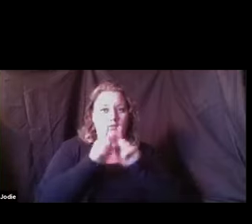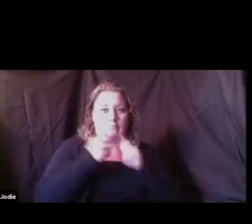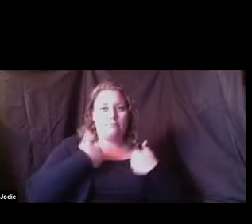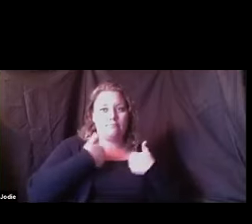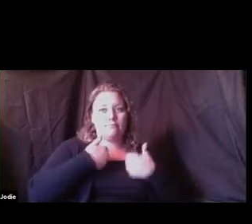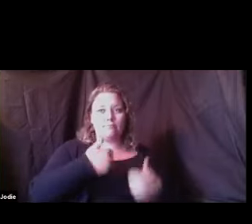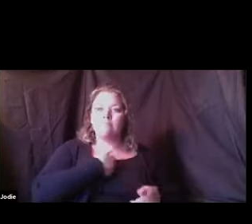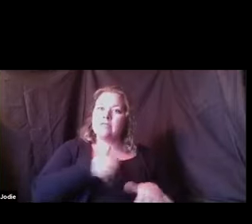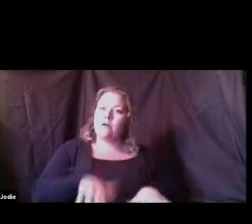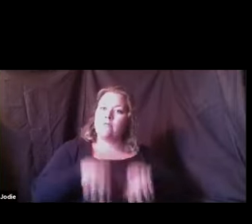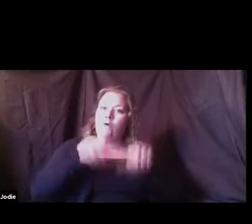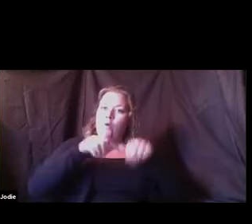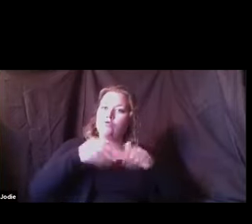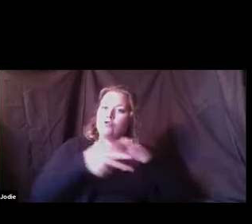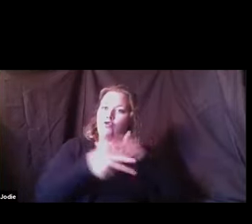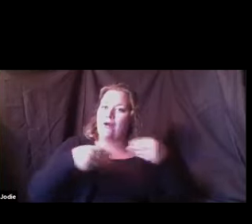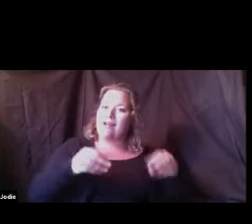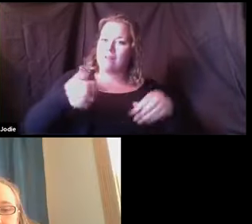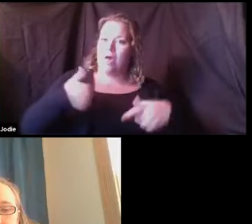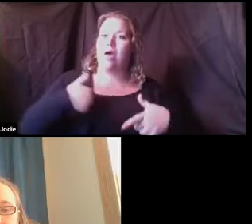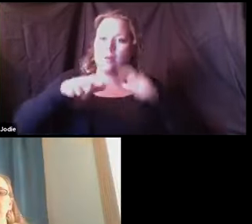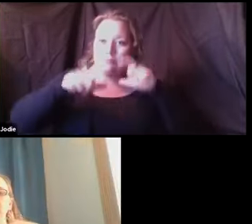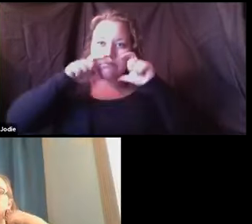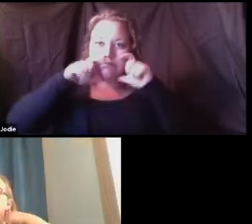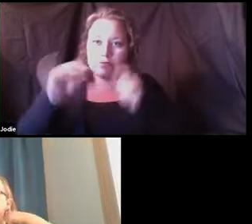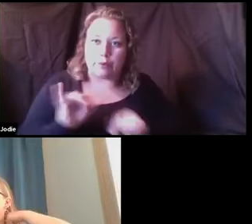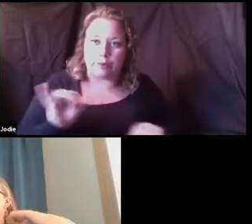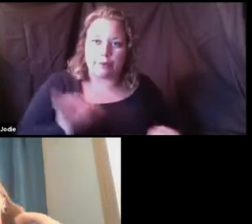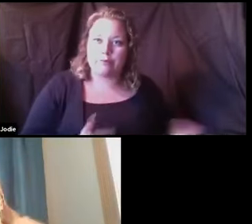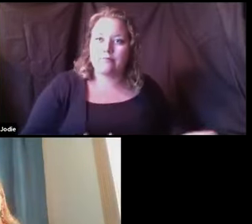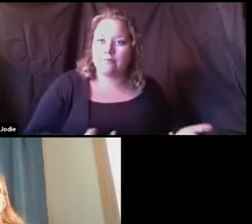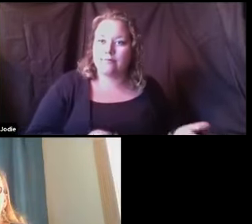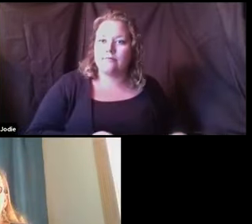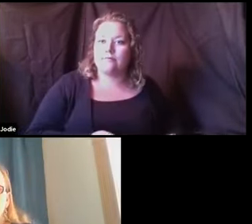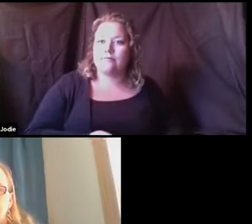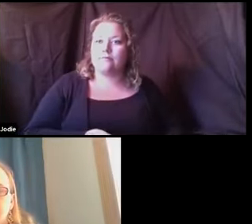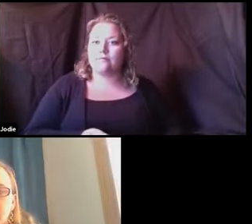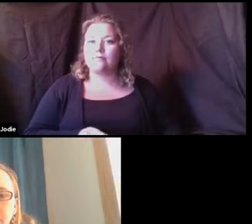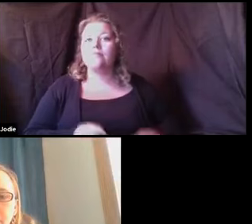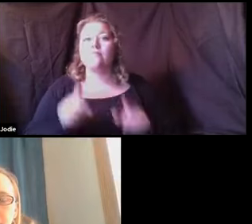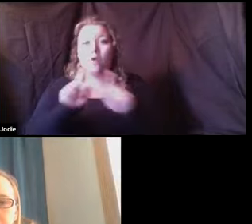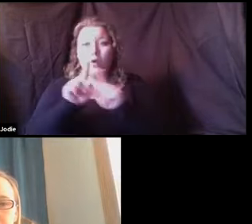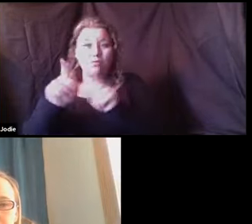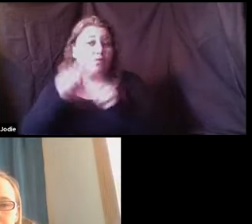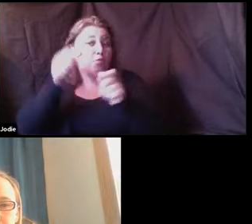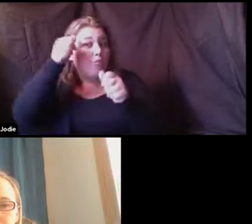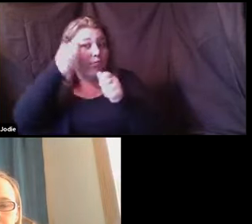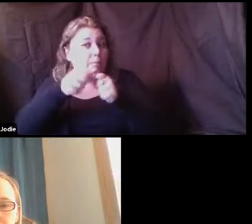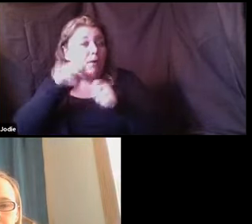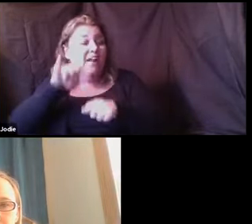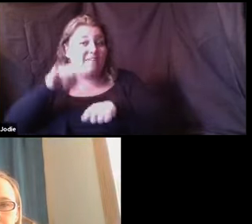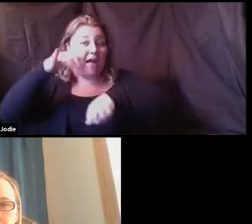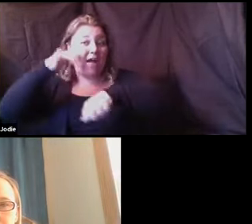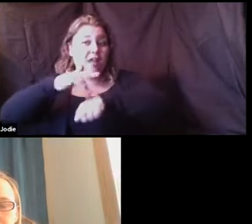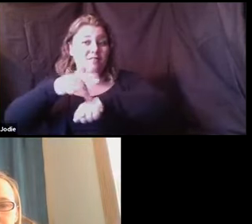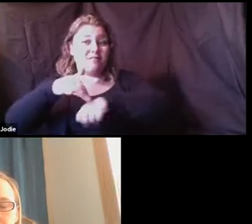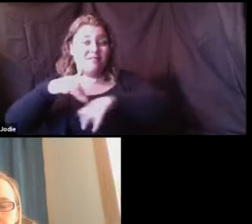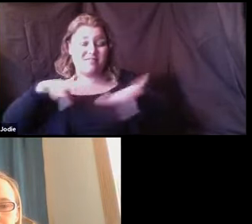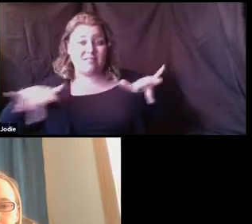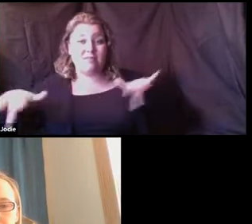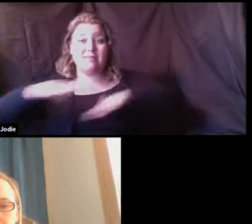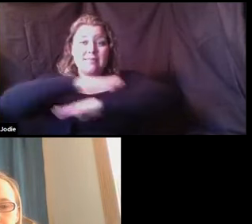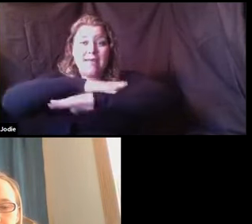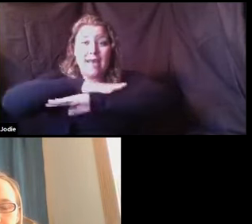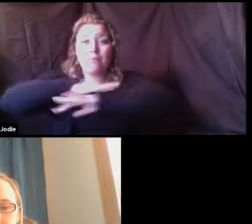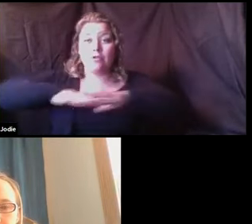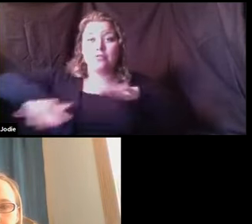then, then it's just the recognizing that the contact surfaces might be something to be aware of, but